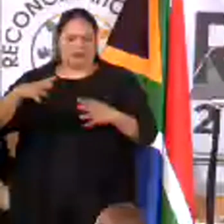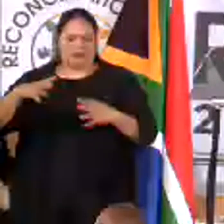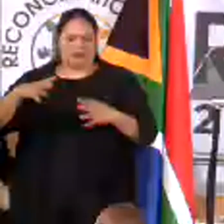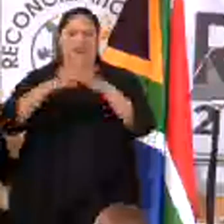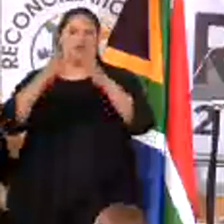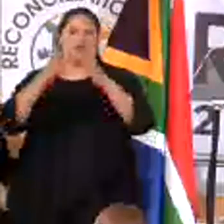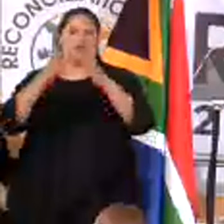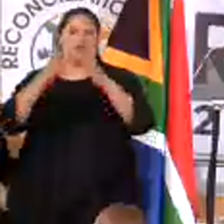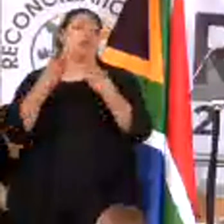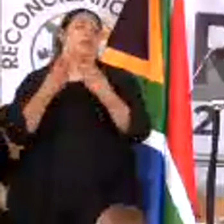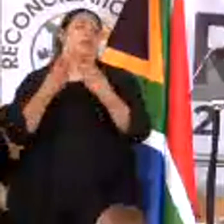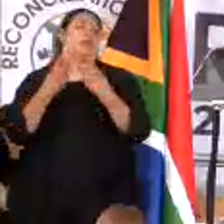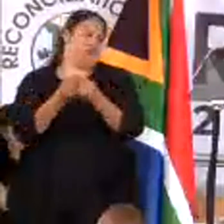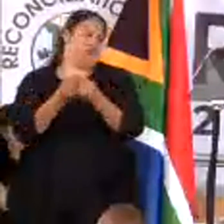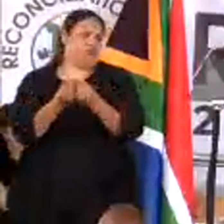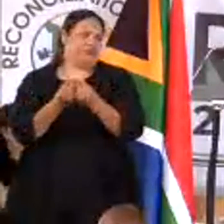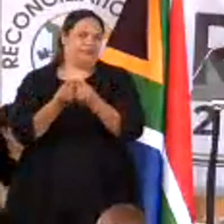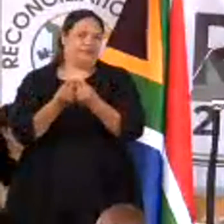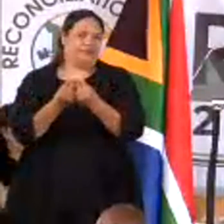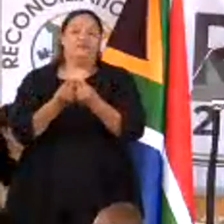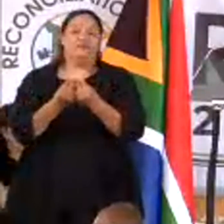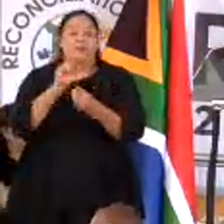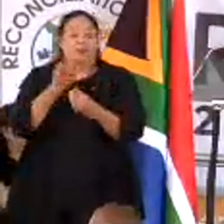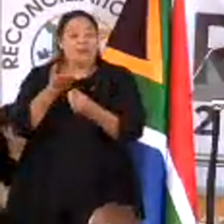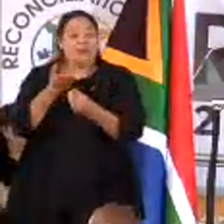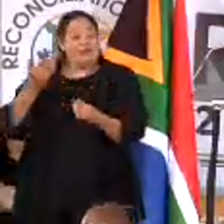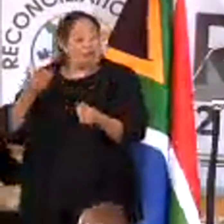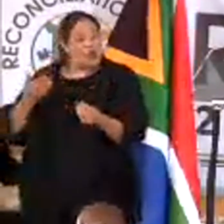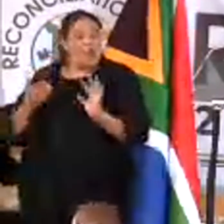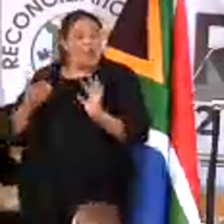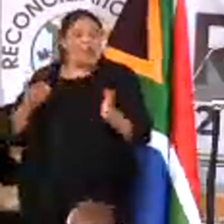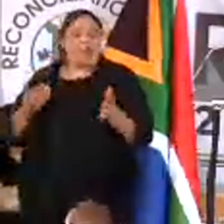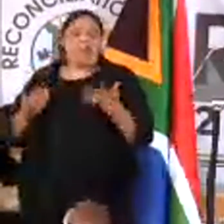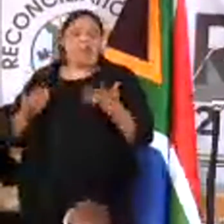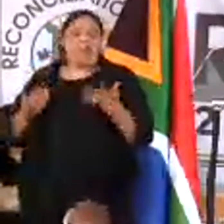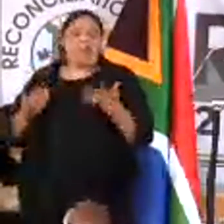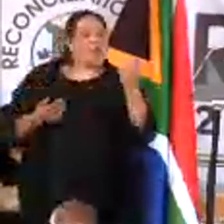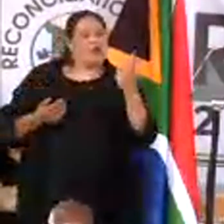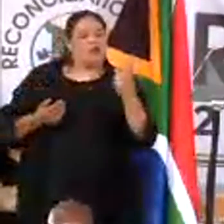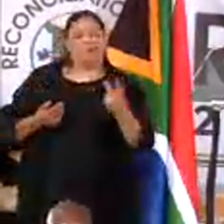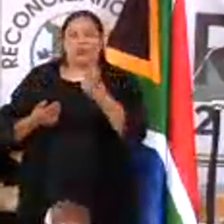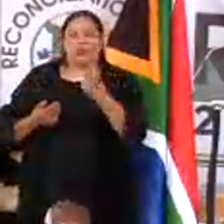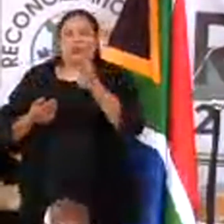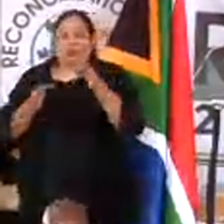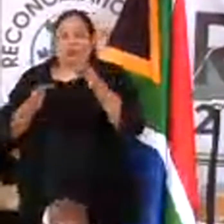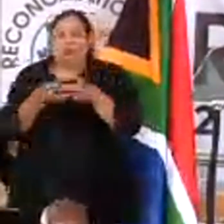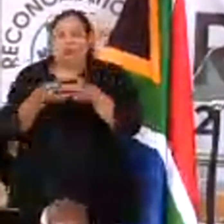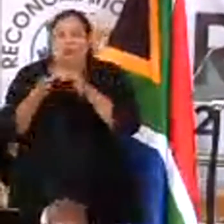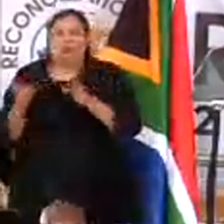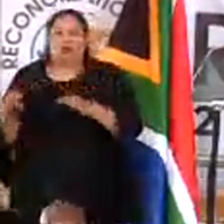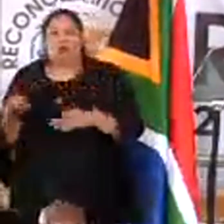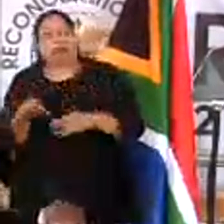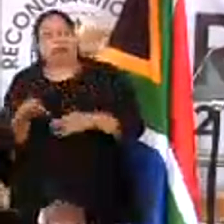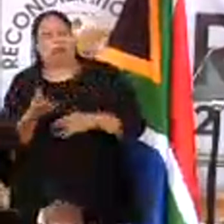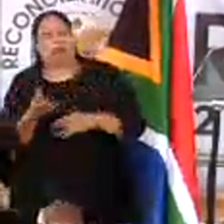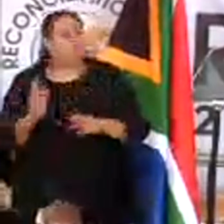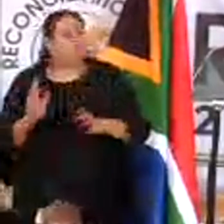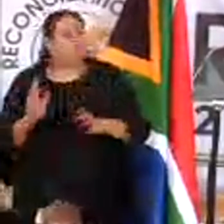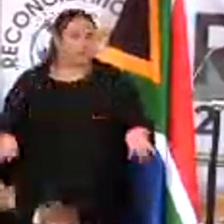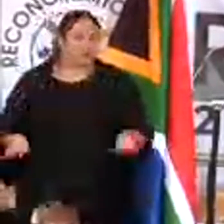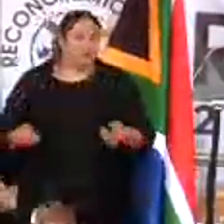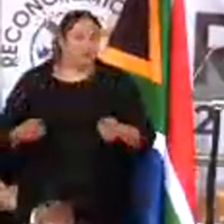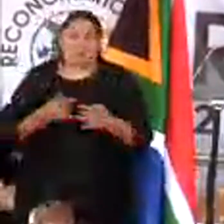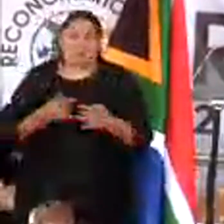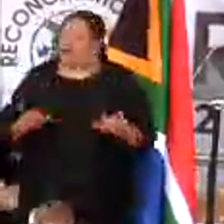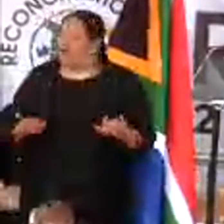Reconciliation Day together. In the past, it used to be maybe one or two political parties that attend.